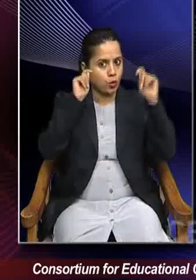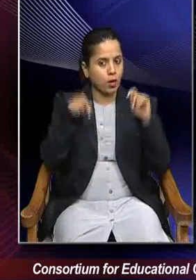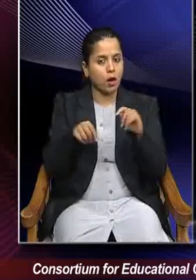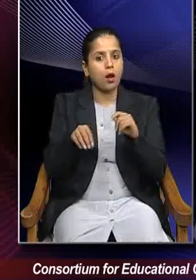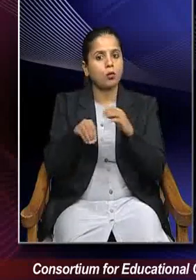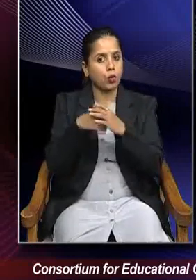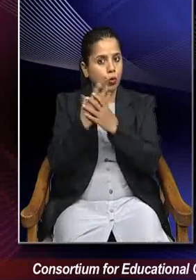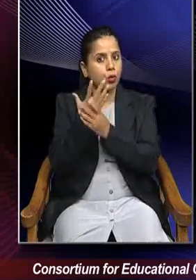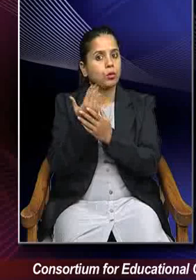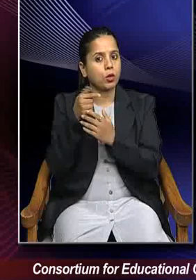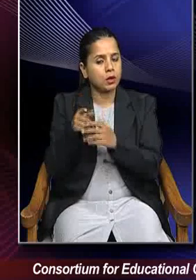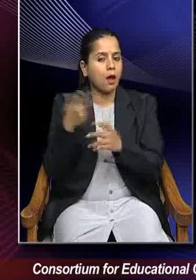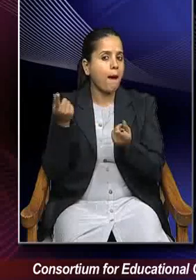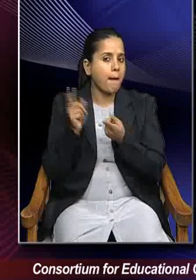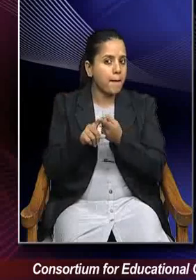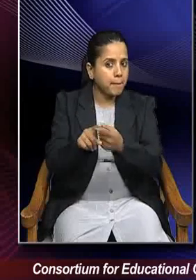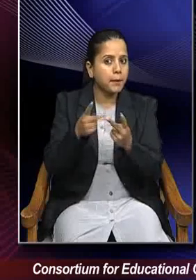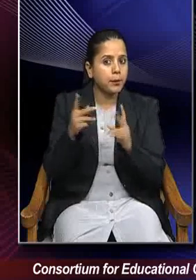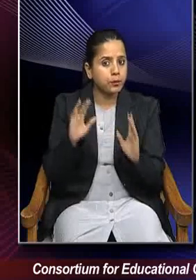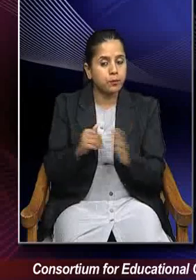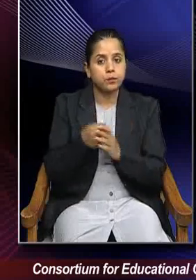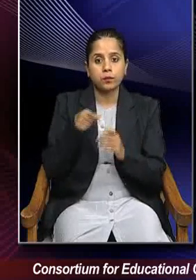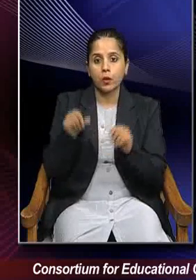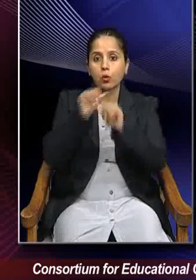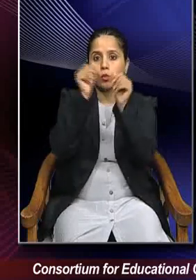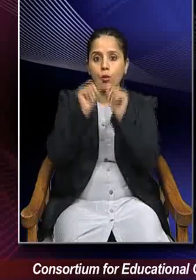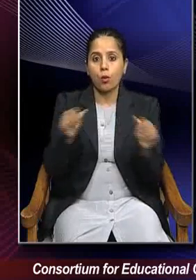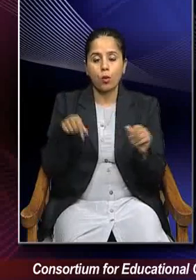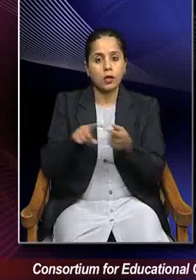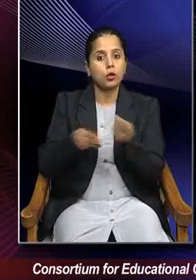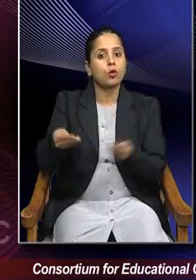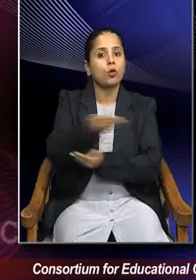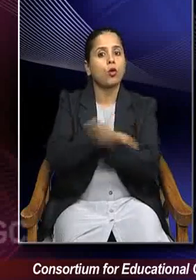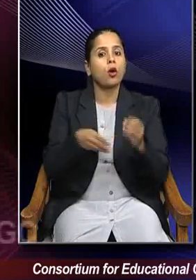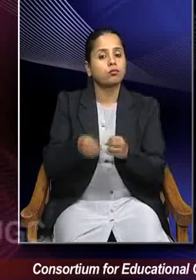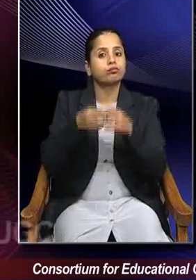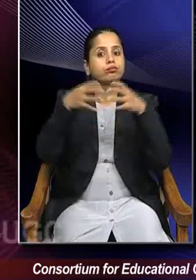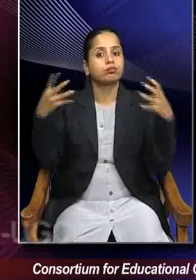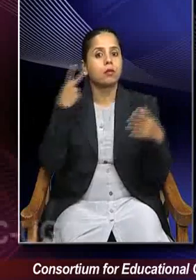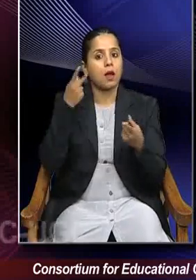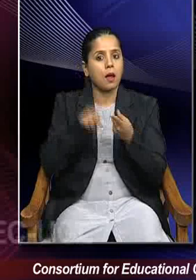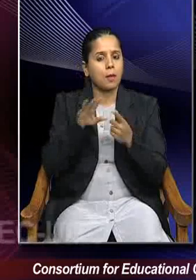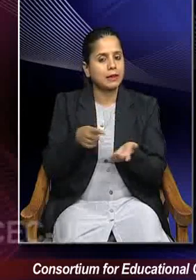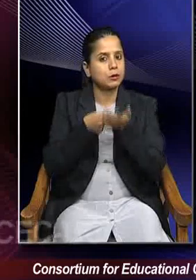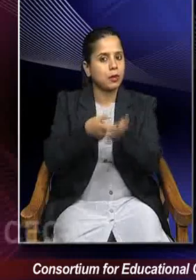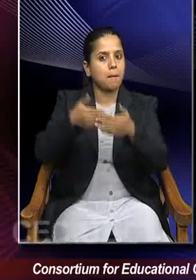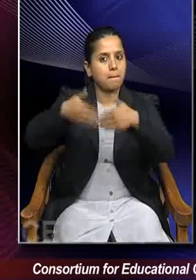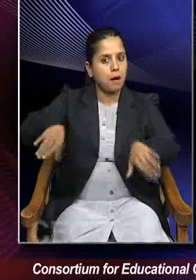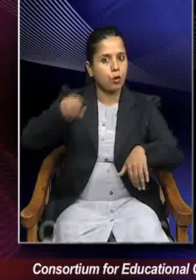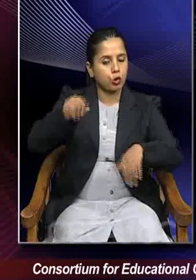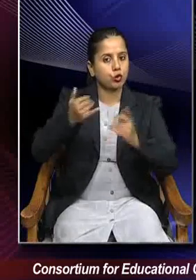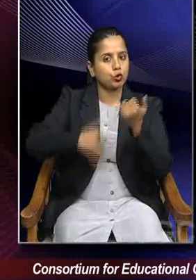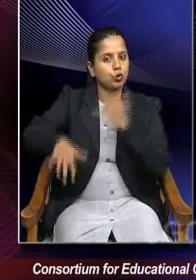growth in circumstances where the model of economic growth is such that it respects the boundaries of social